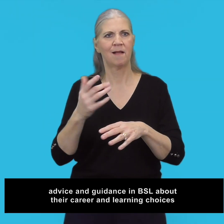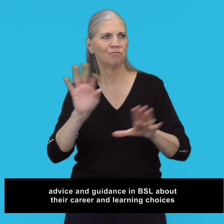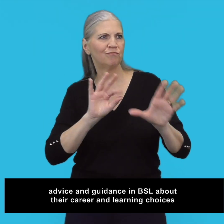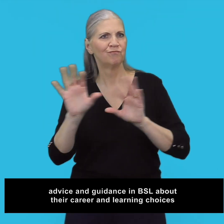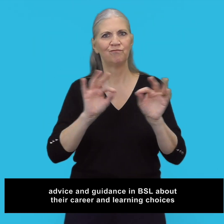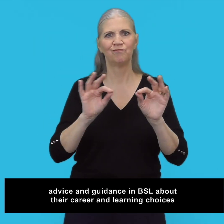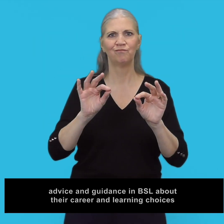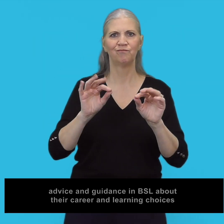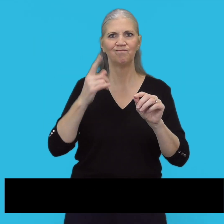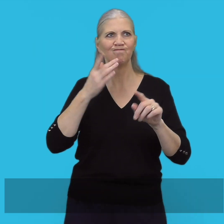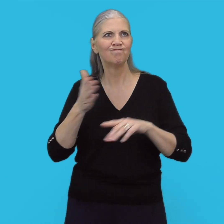process.